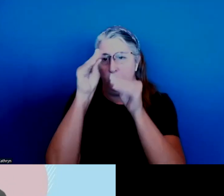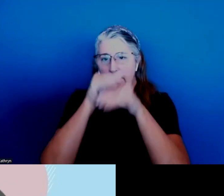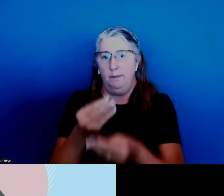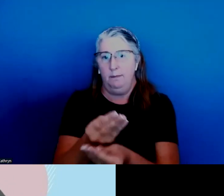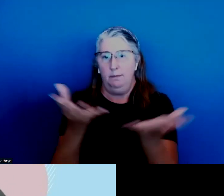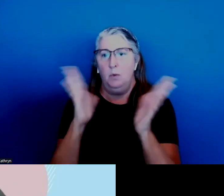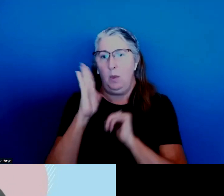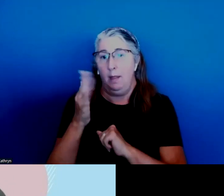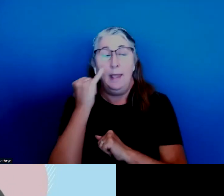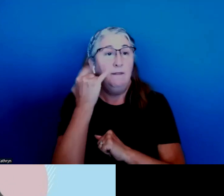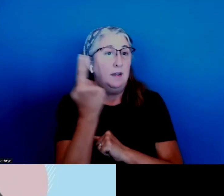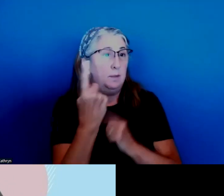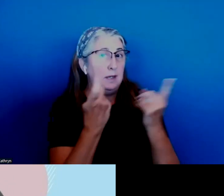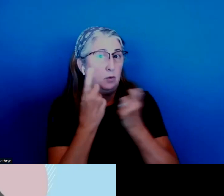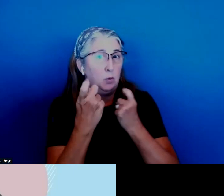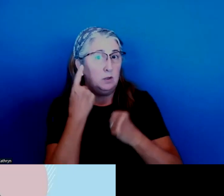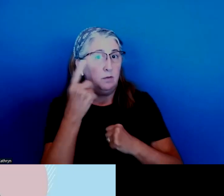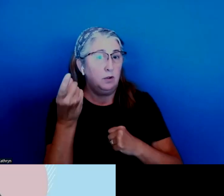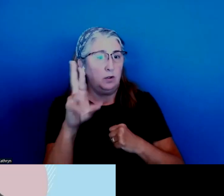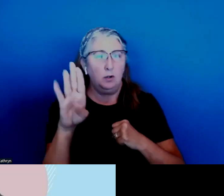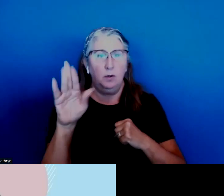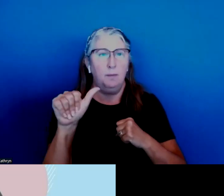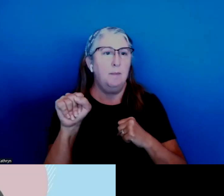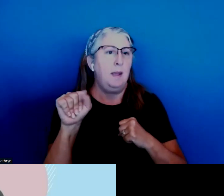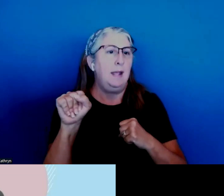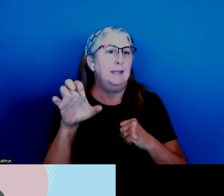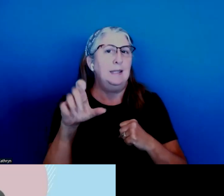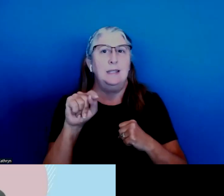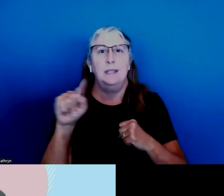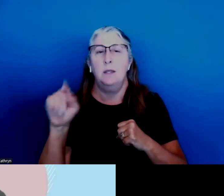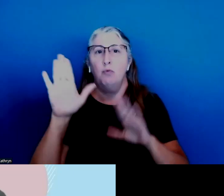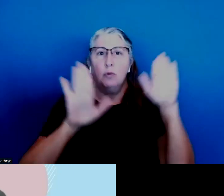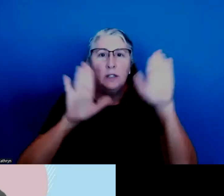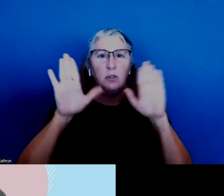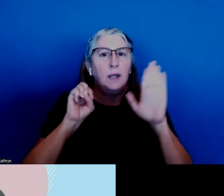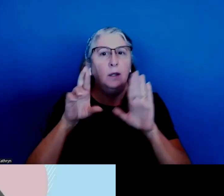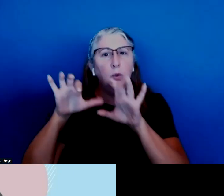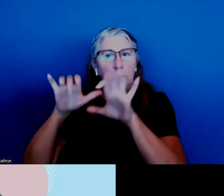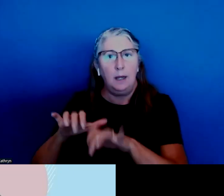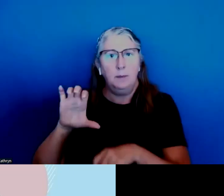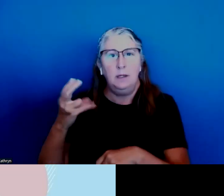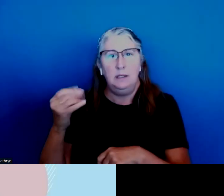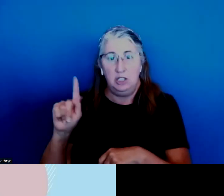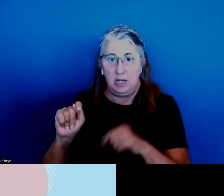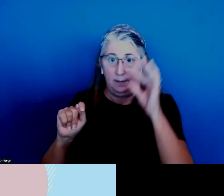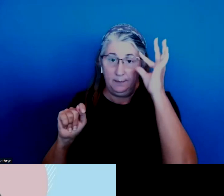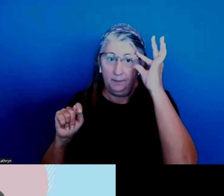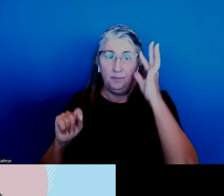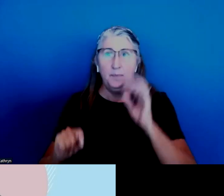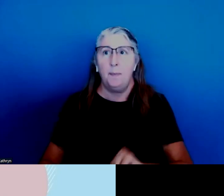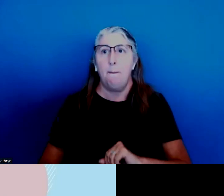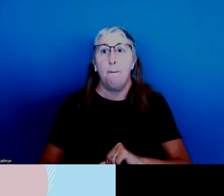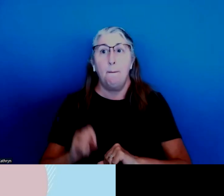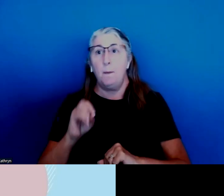any questions for Dr. Bassett, please either raise your hand or enter it into the chat. Or if you